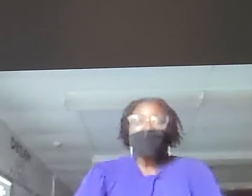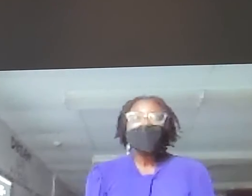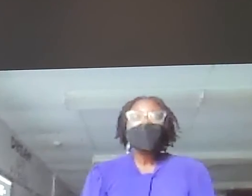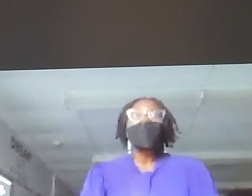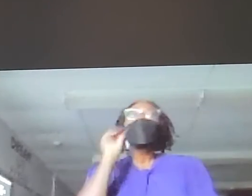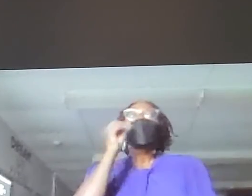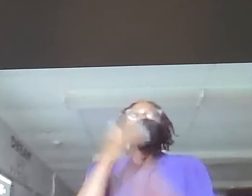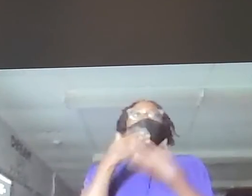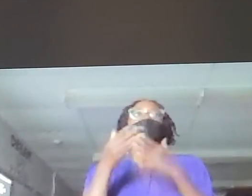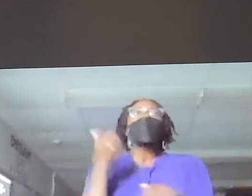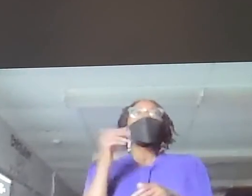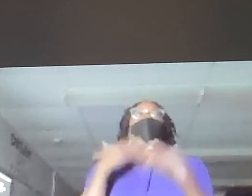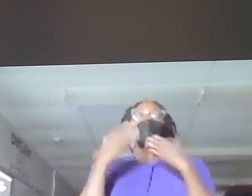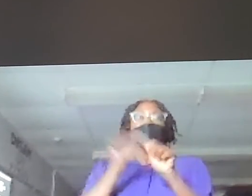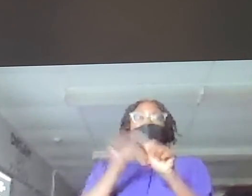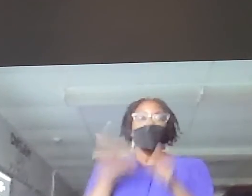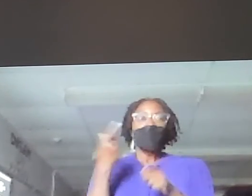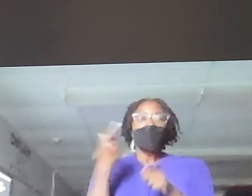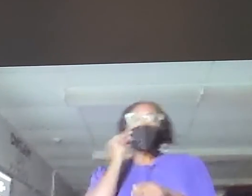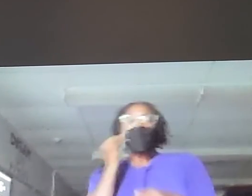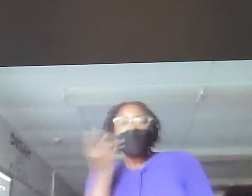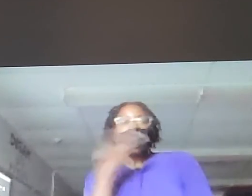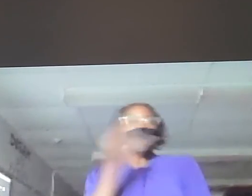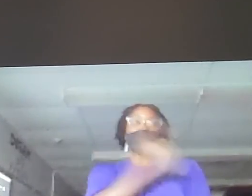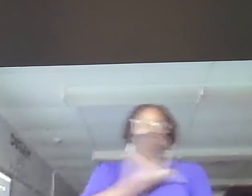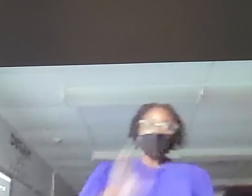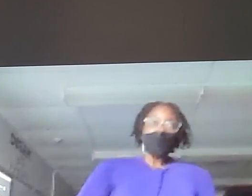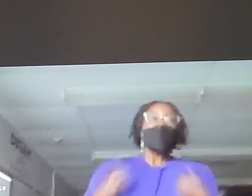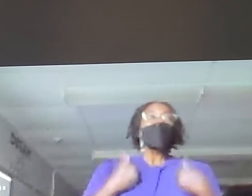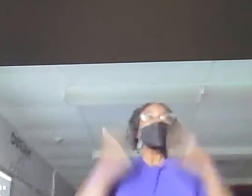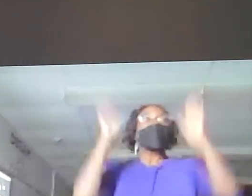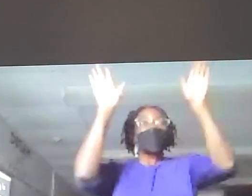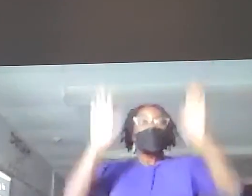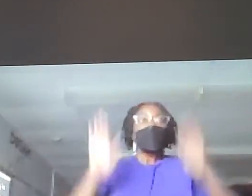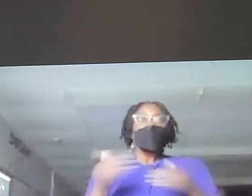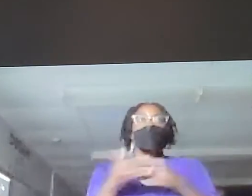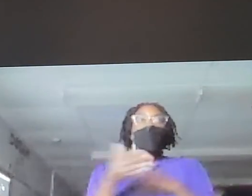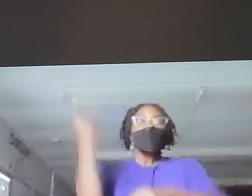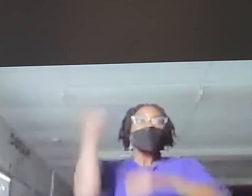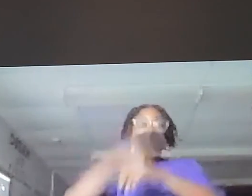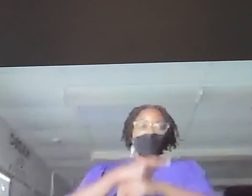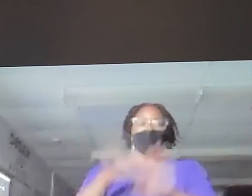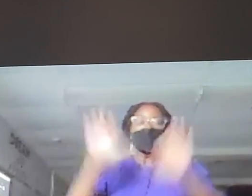you, everybody. Thank you, Ms. West and Mrs. Casillas. Have a wonderful rest of your day.